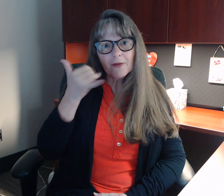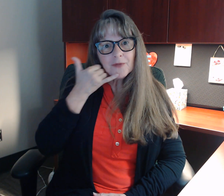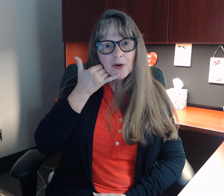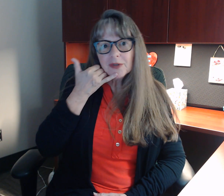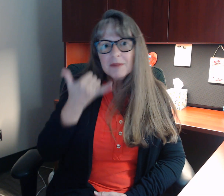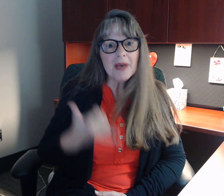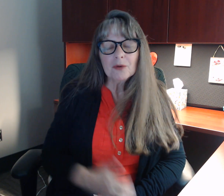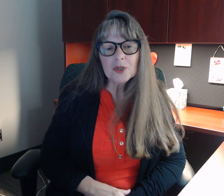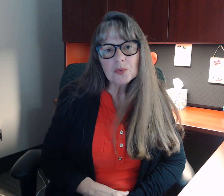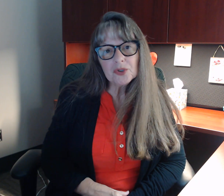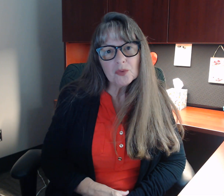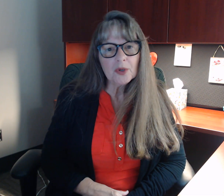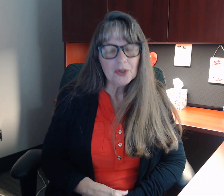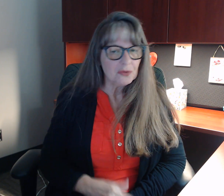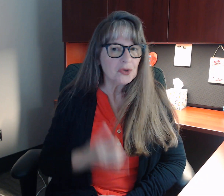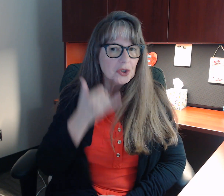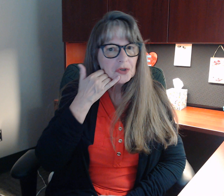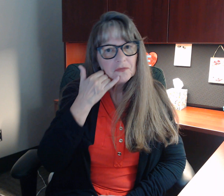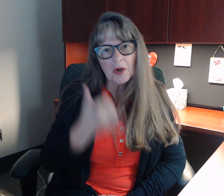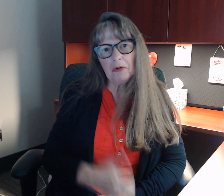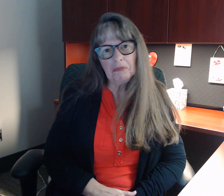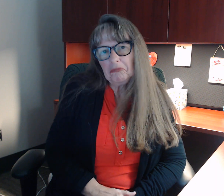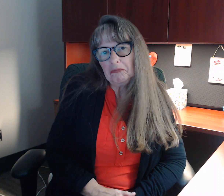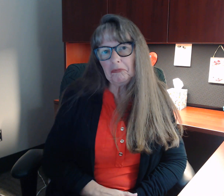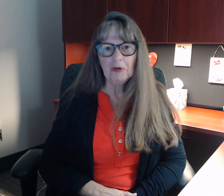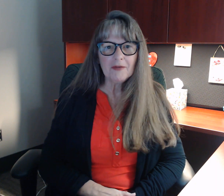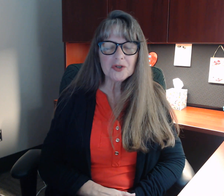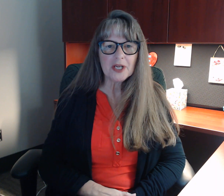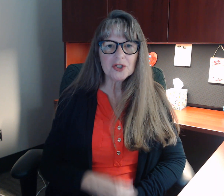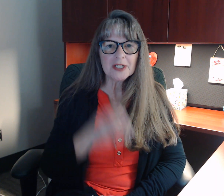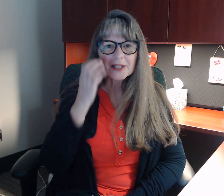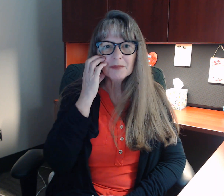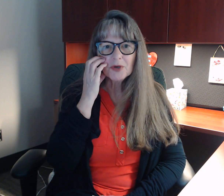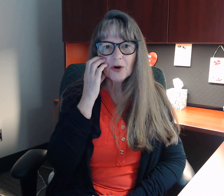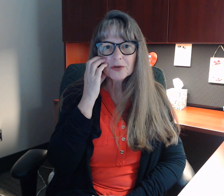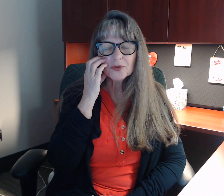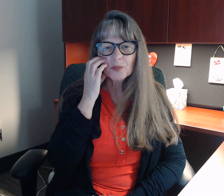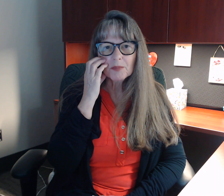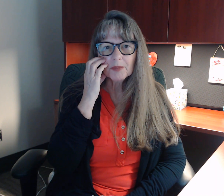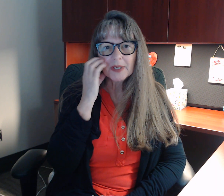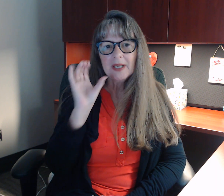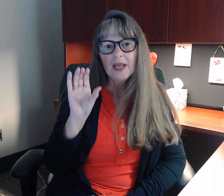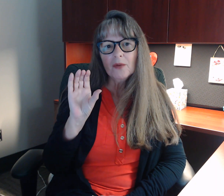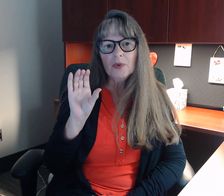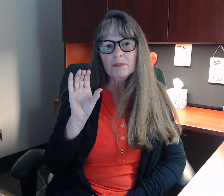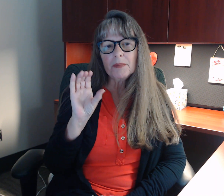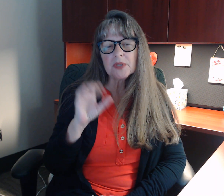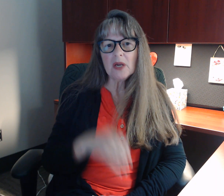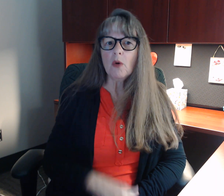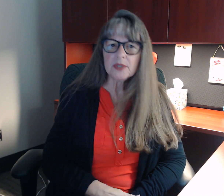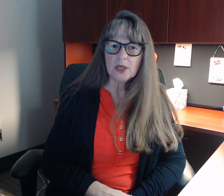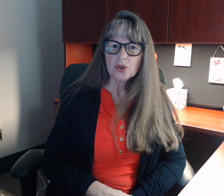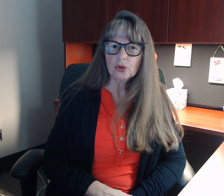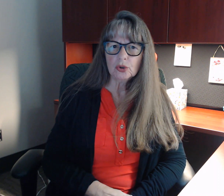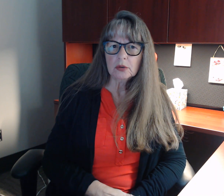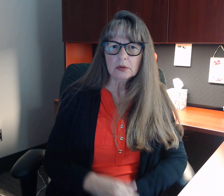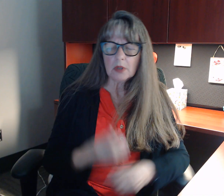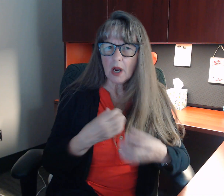smartphone, doesn't matter which one you want to use. You could do phone. You don't have to change it. It's a little bit harder to remember, but when people say, oh, is that your